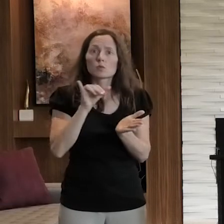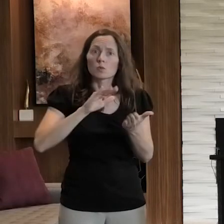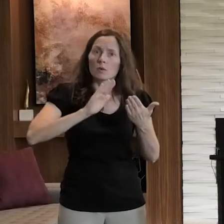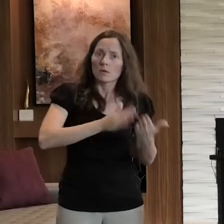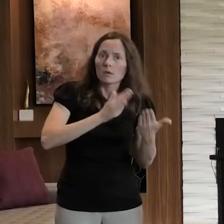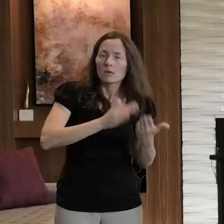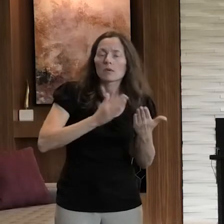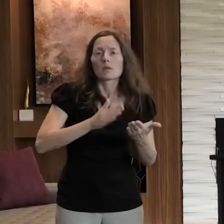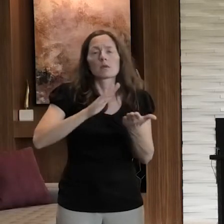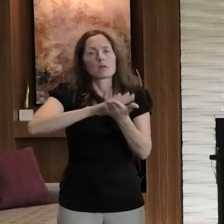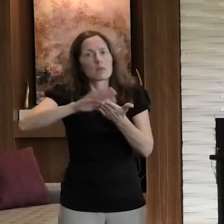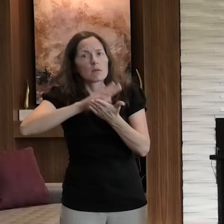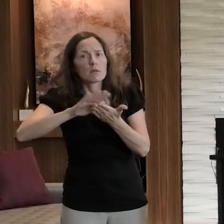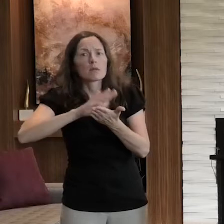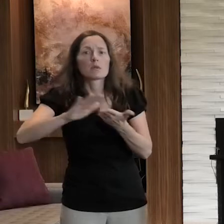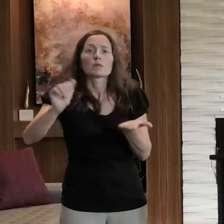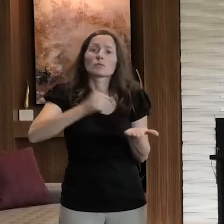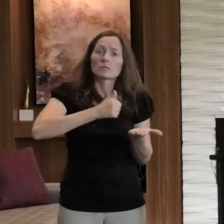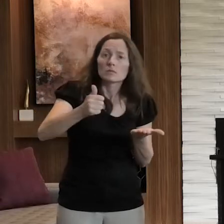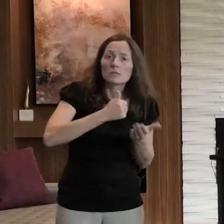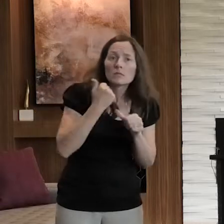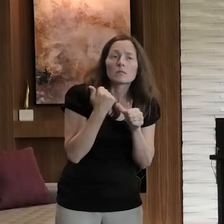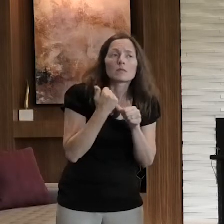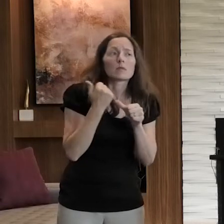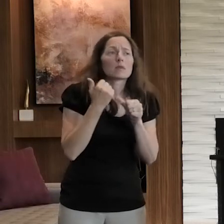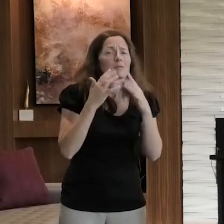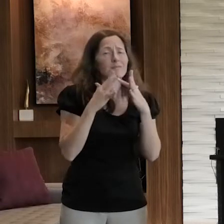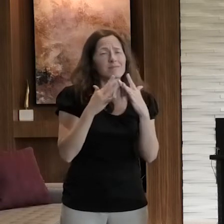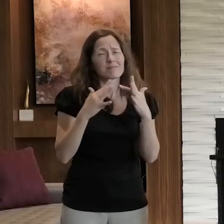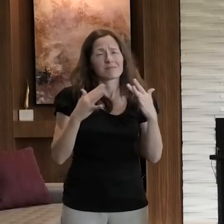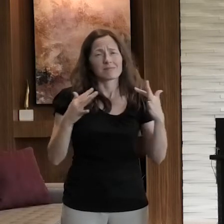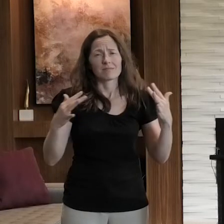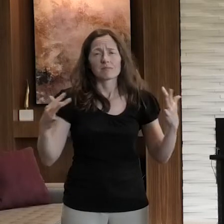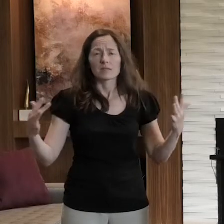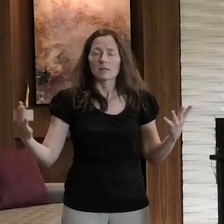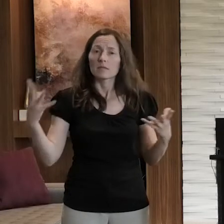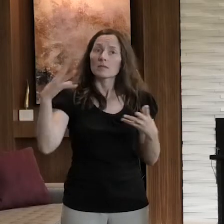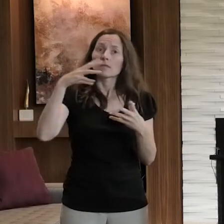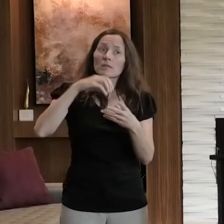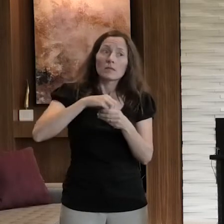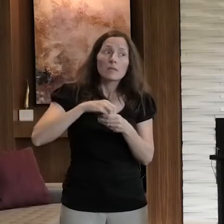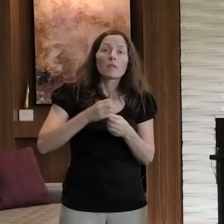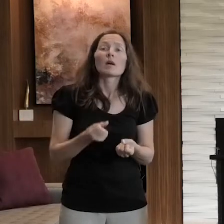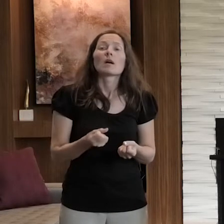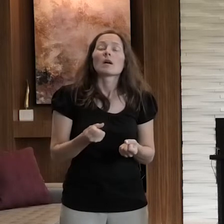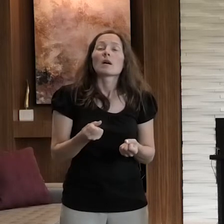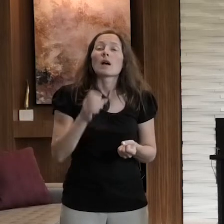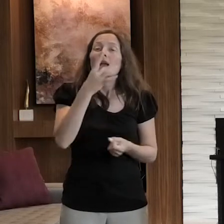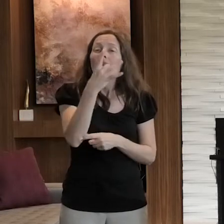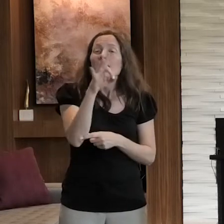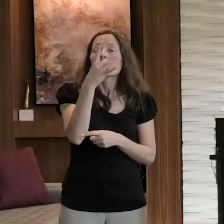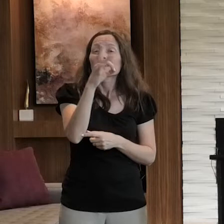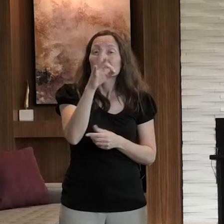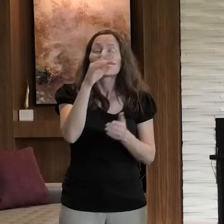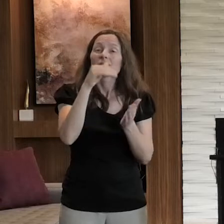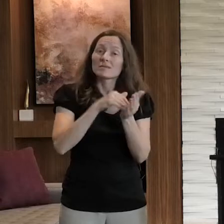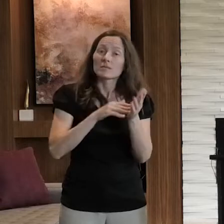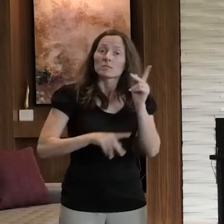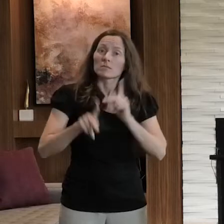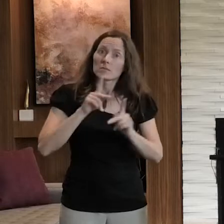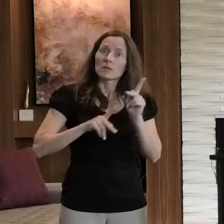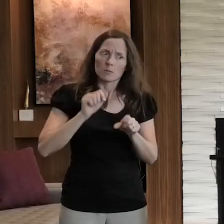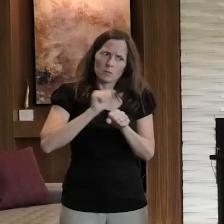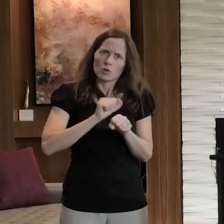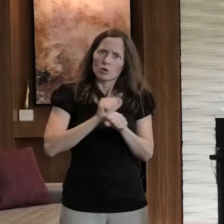we have housekeeping, we have transportation aides. All of these are part of the 1,800 individuals that are employed at Howard County to make